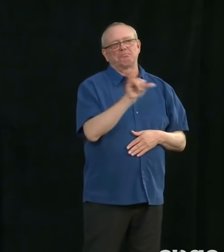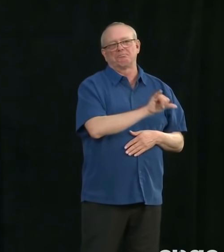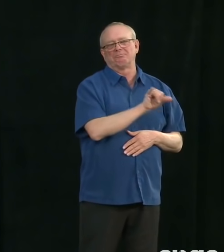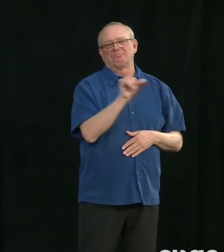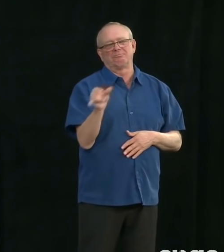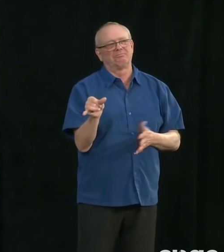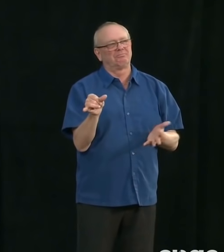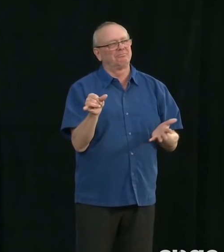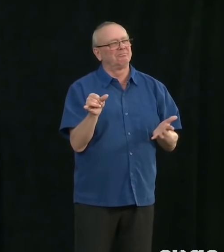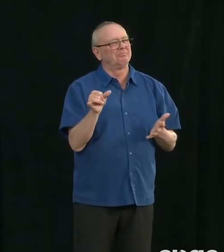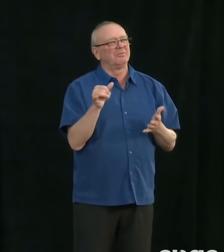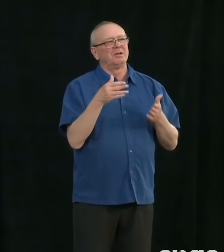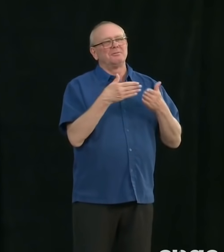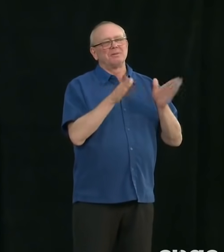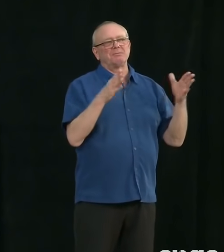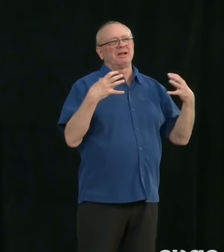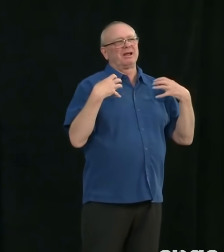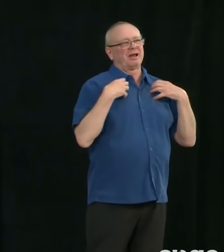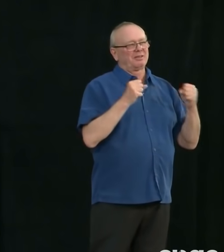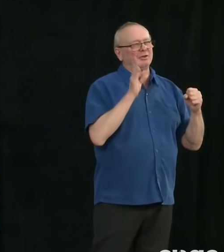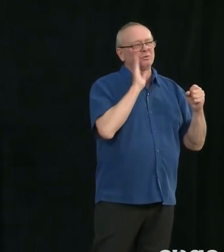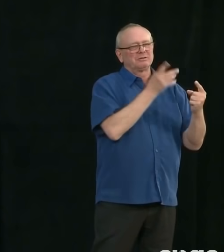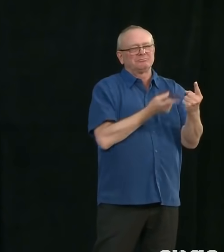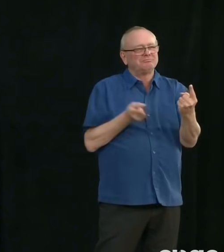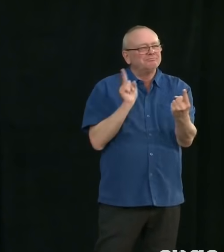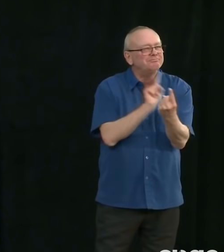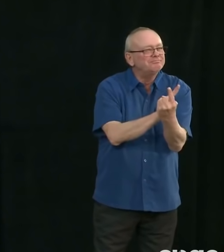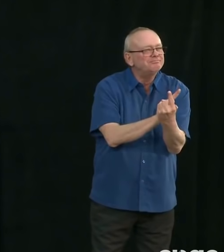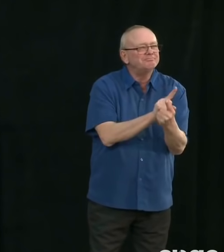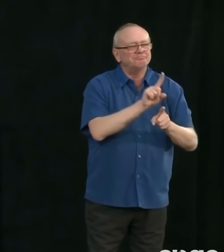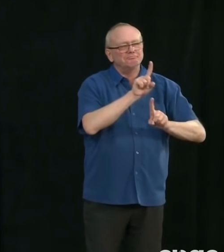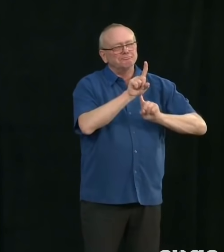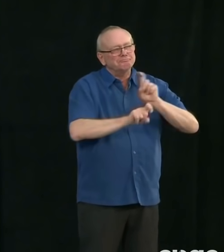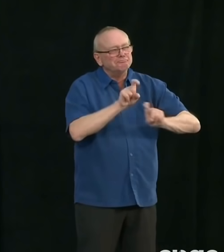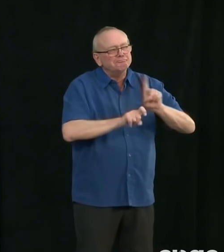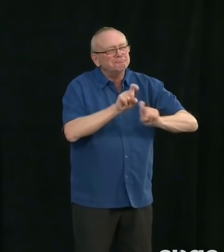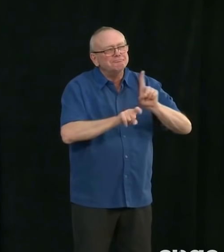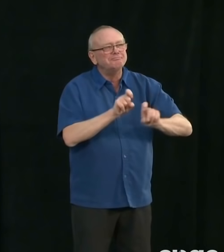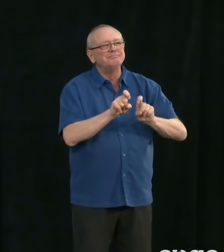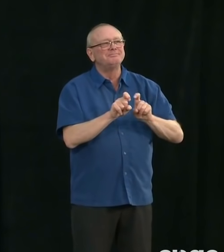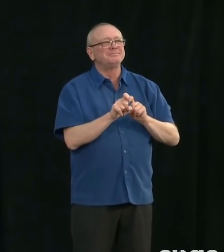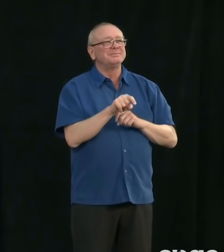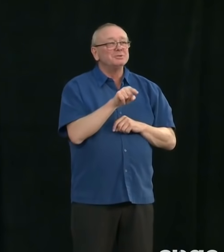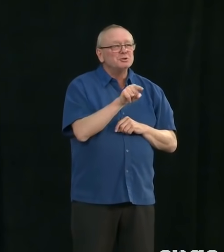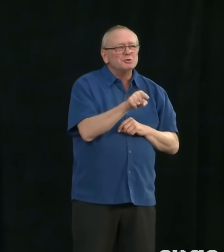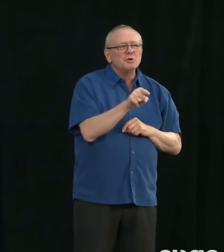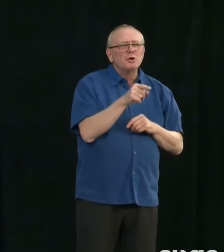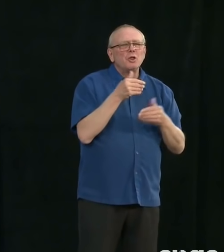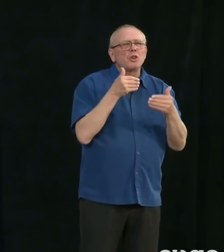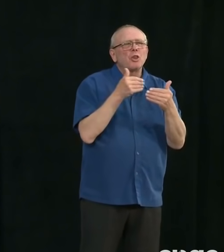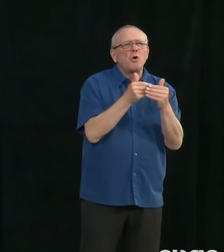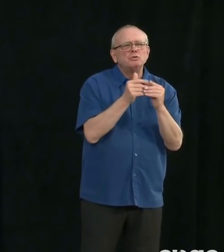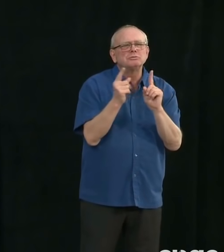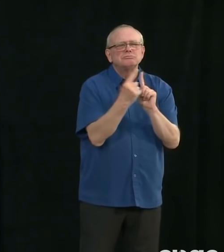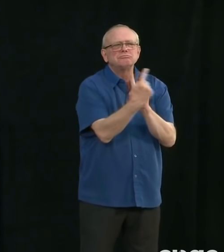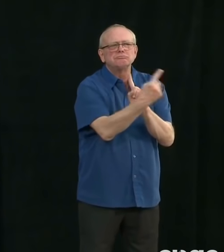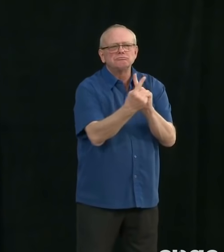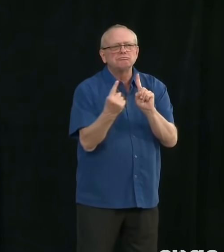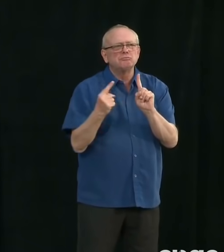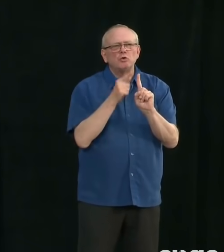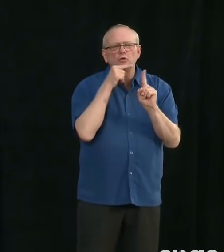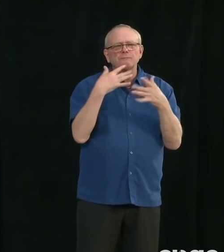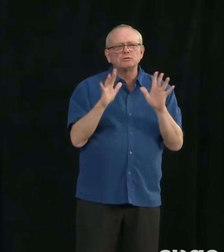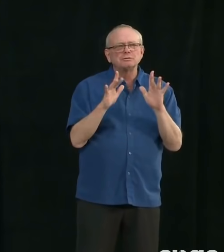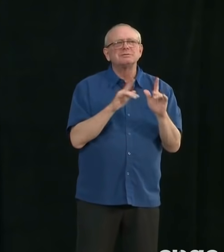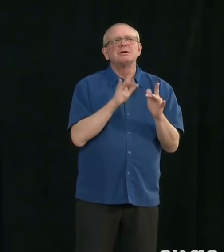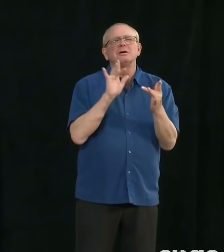that person who's a confirmed case, would be trying to determine who the people were who may have been in contact with them. The individual who is a